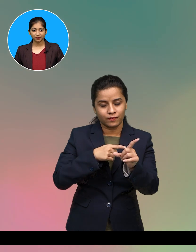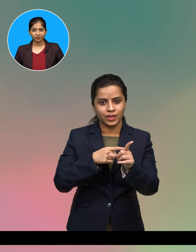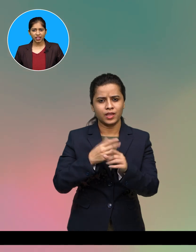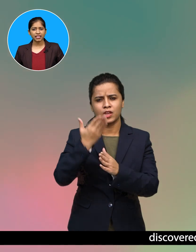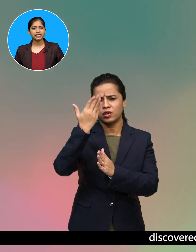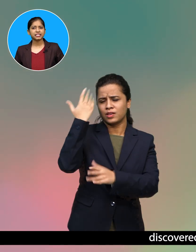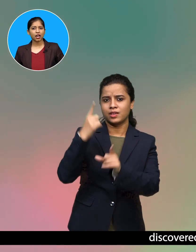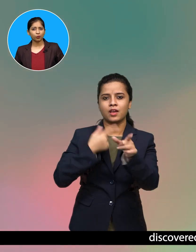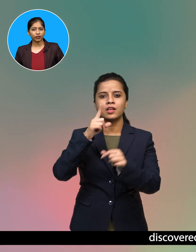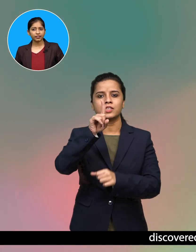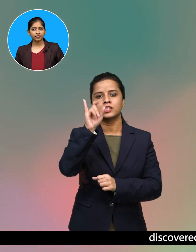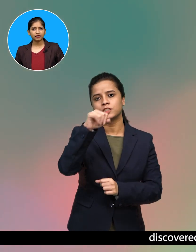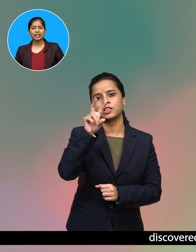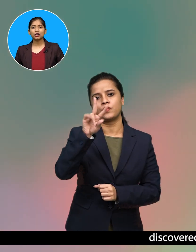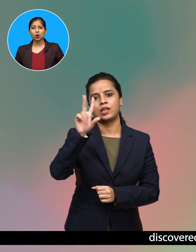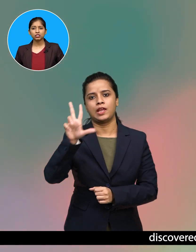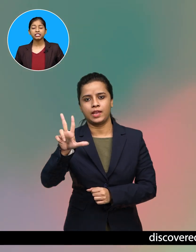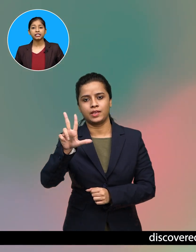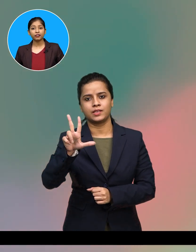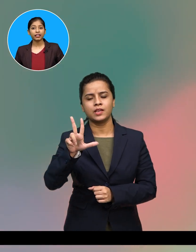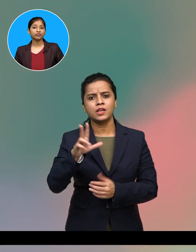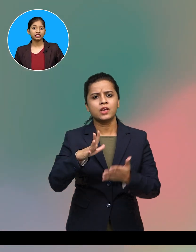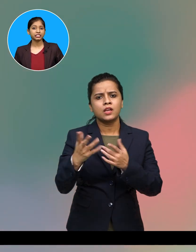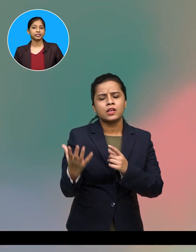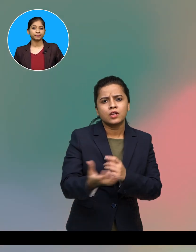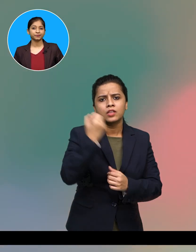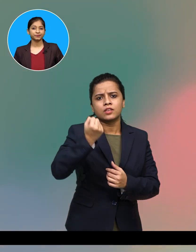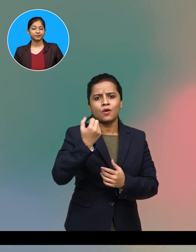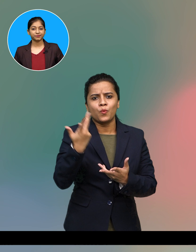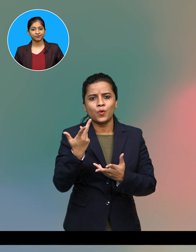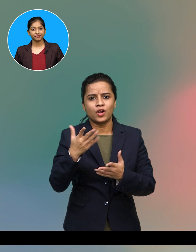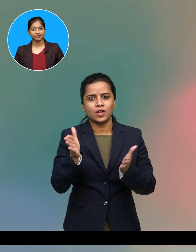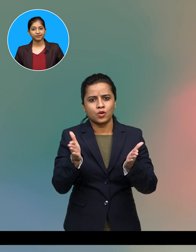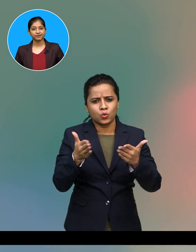1628, discovered the closed circulatory system.